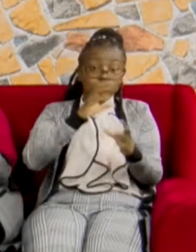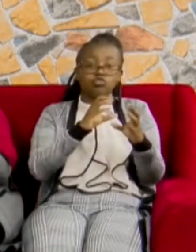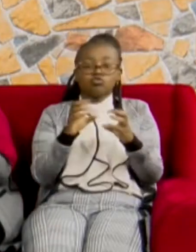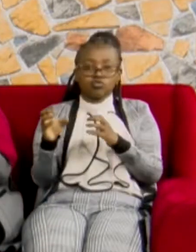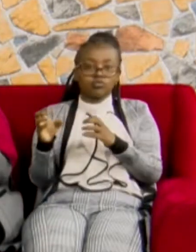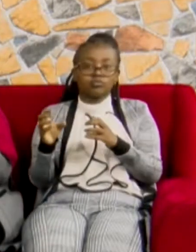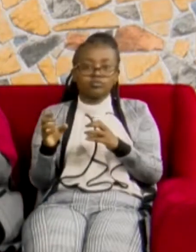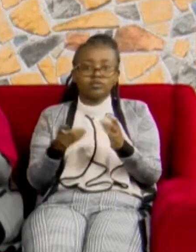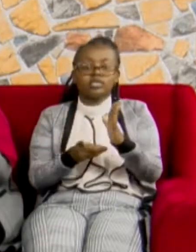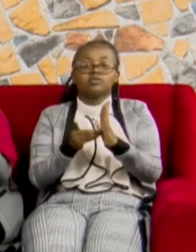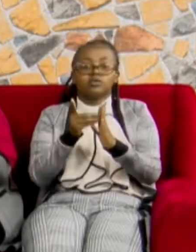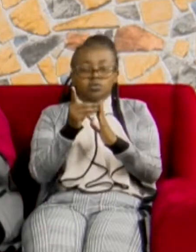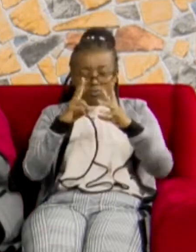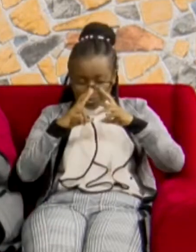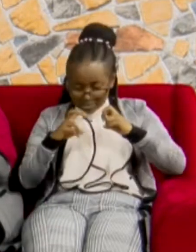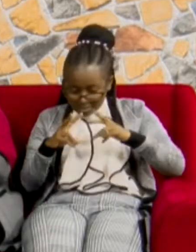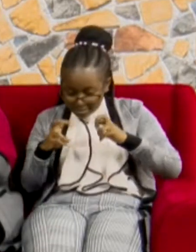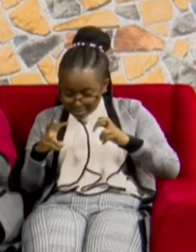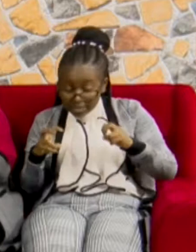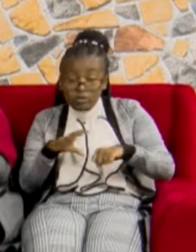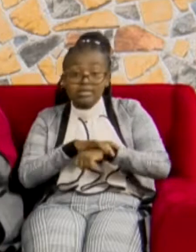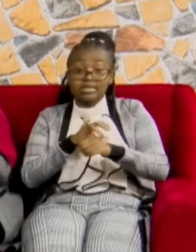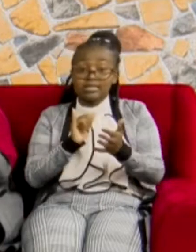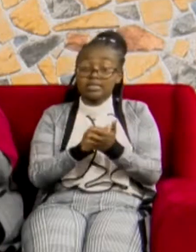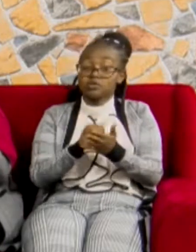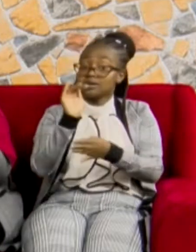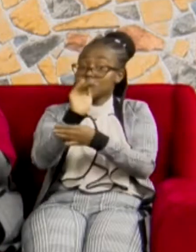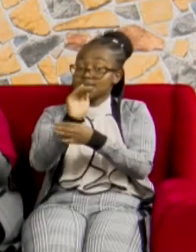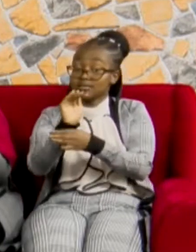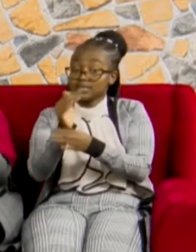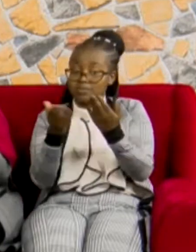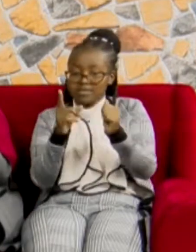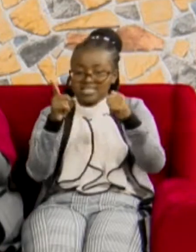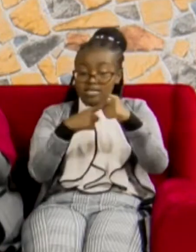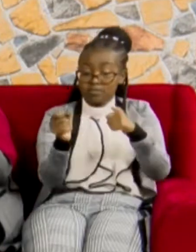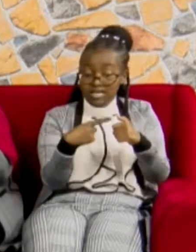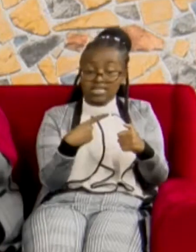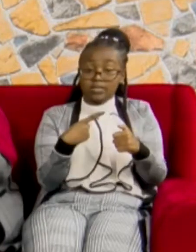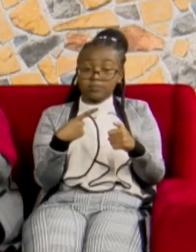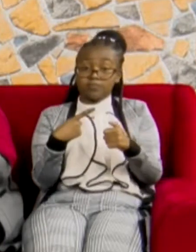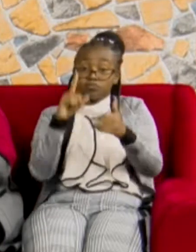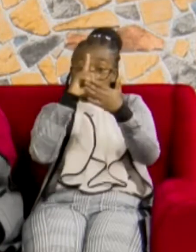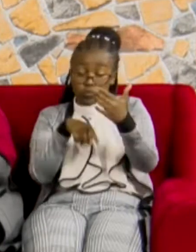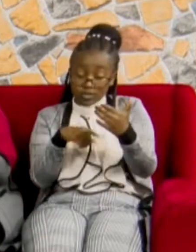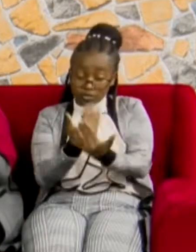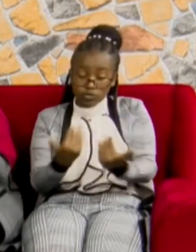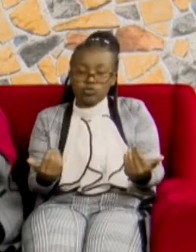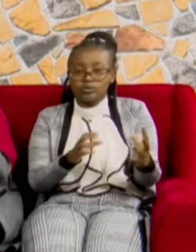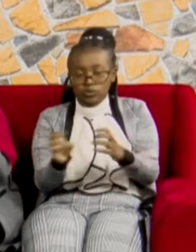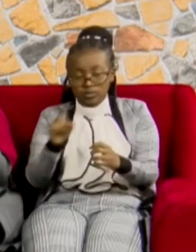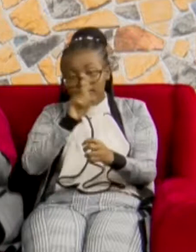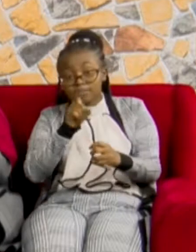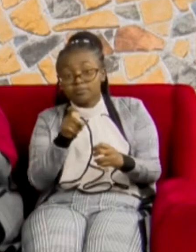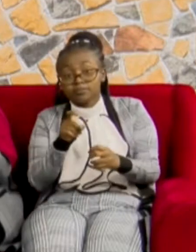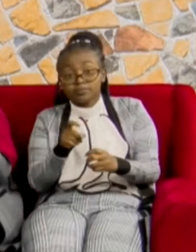a developmental check. So you'll find that you're asked, like now at 6 months, what is your child doing?